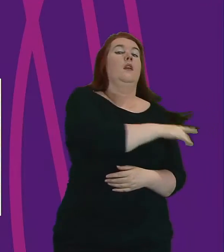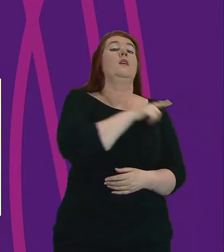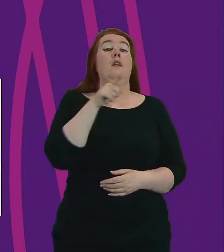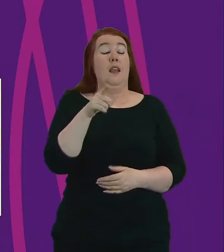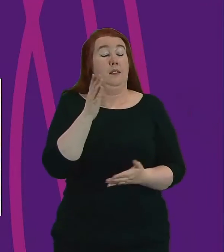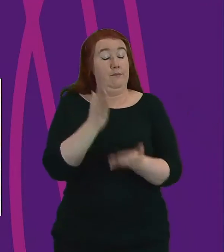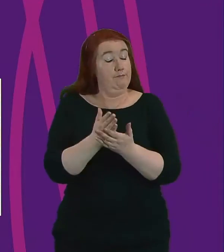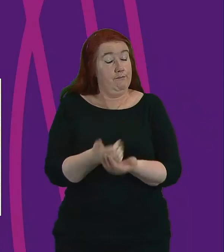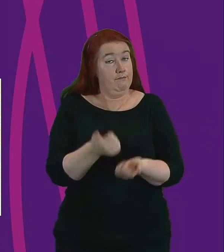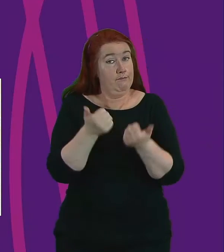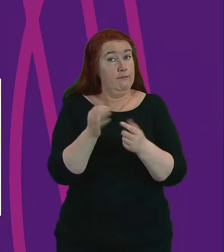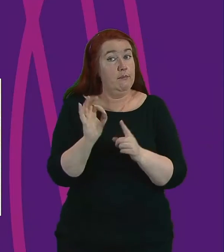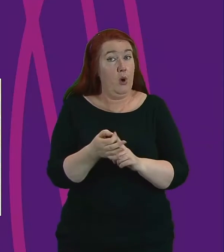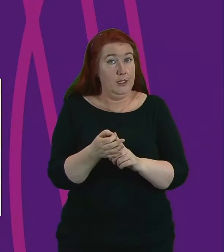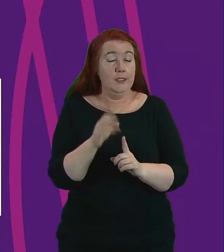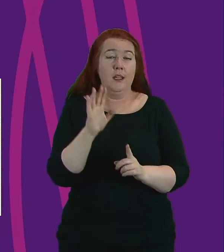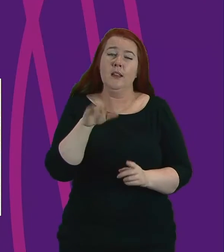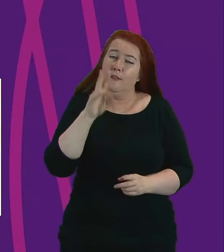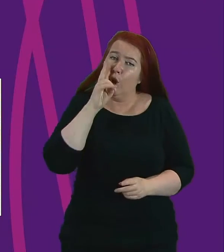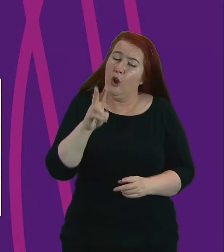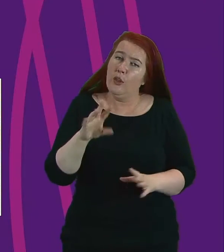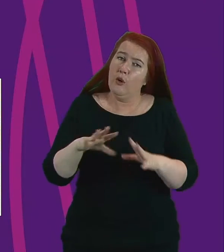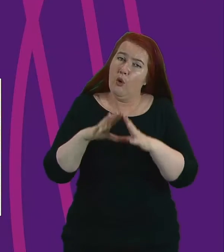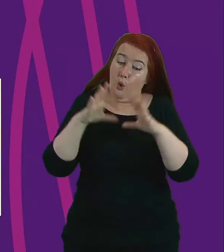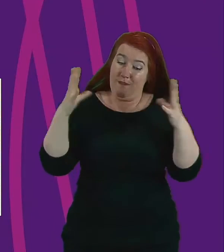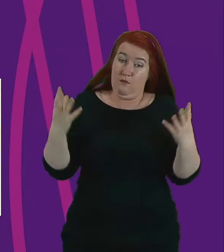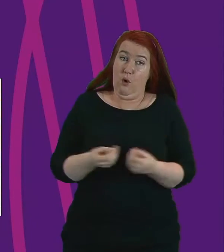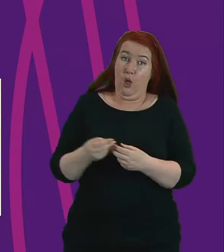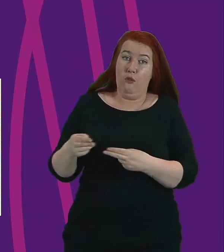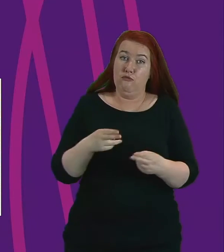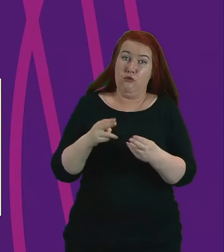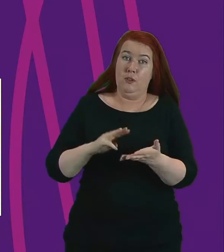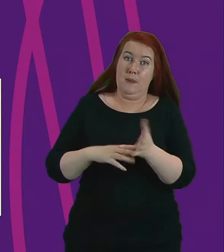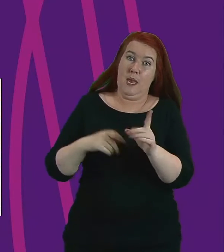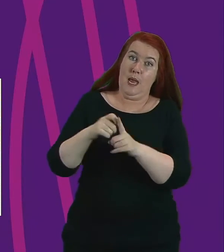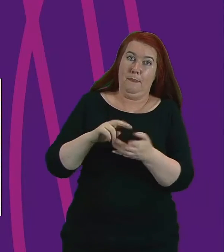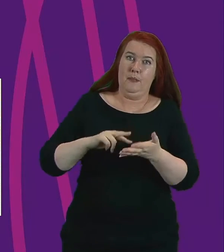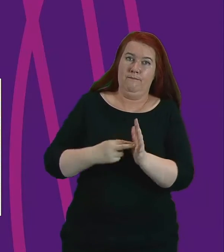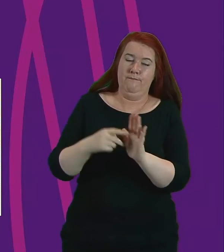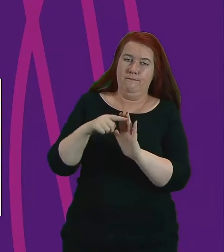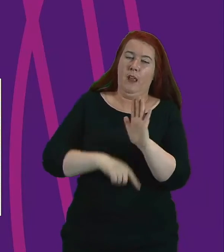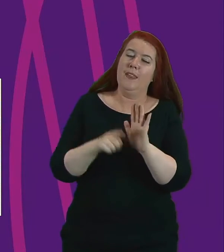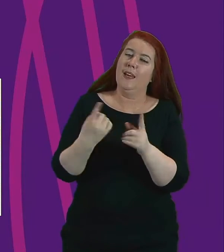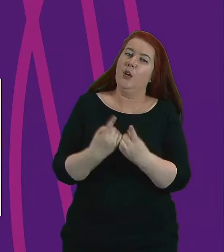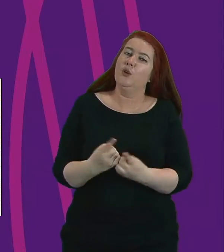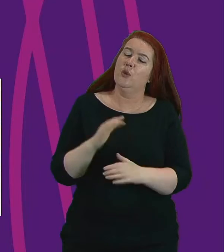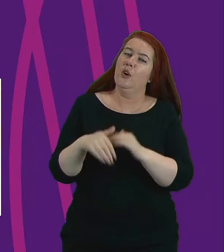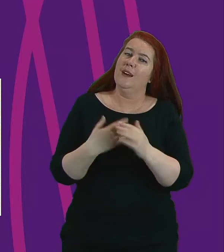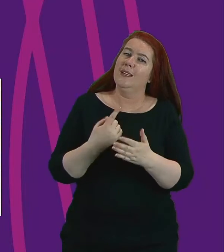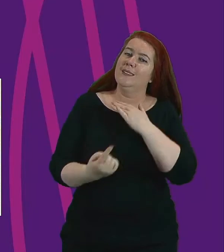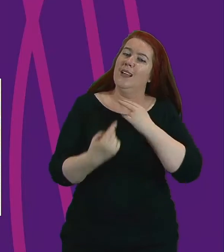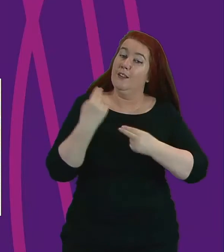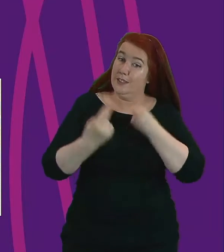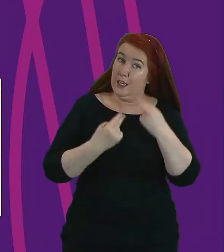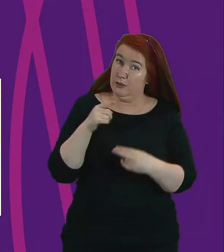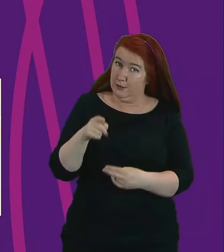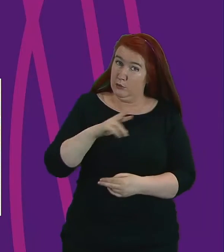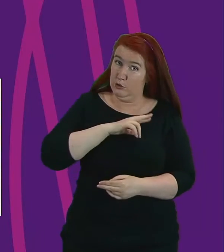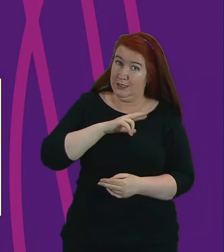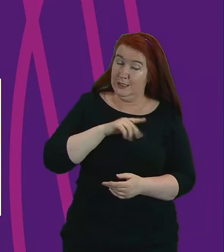point. If he looks at the overall route map, the underlying issue about whether self-catering, for the reasons he's just set out,